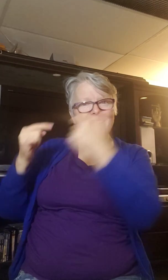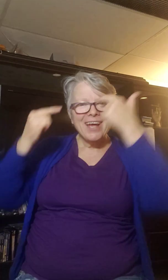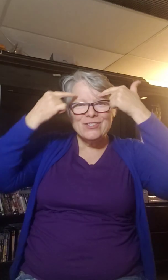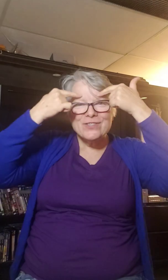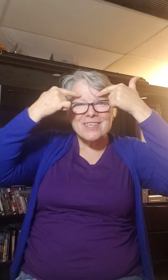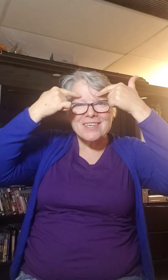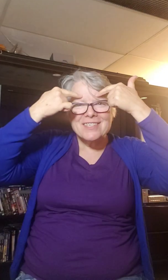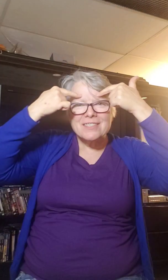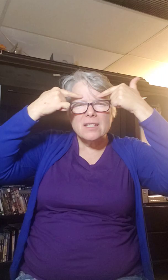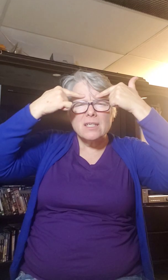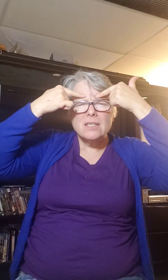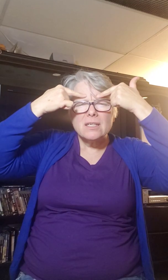And you see this?